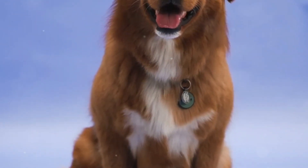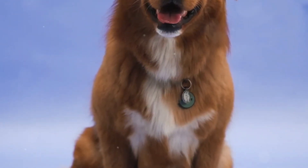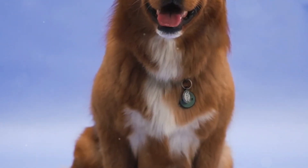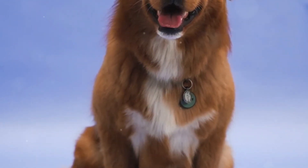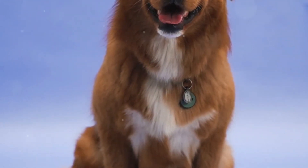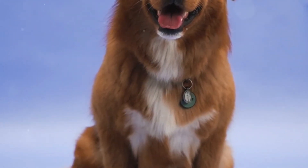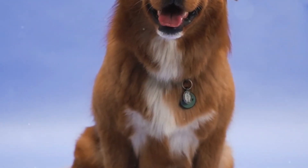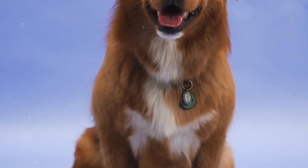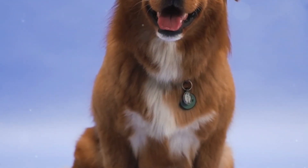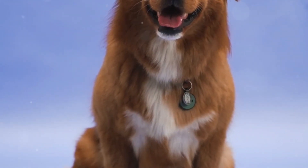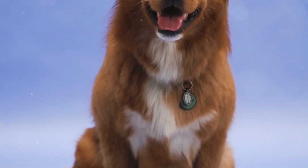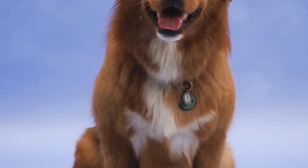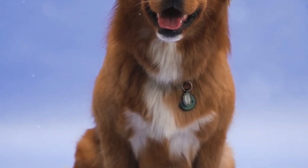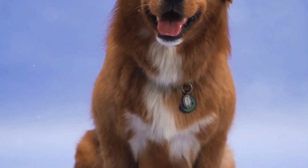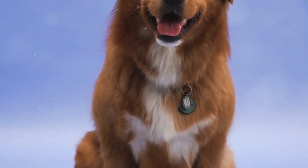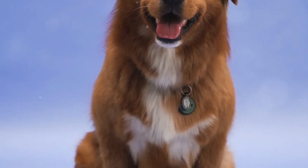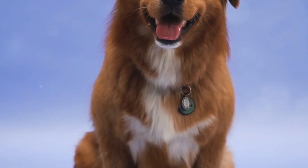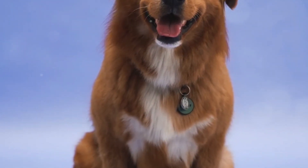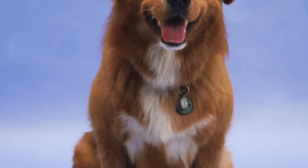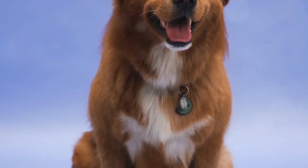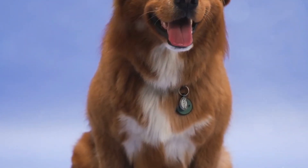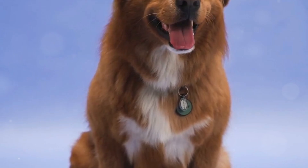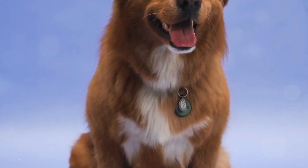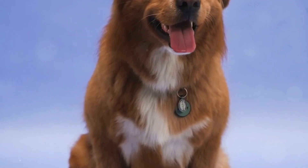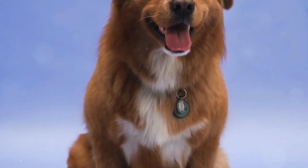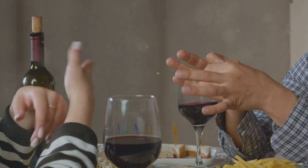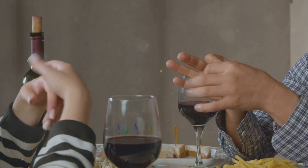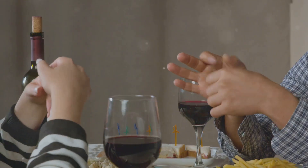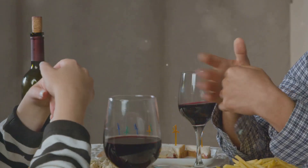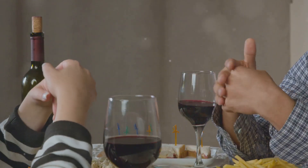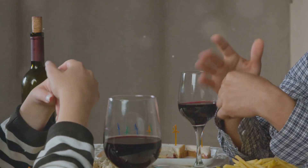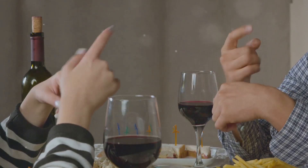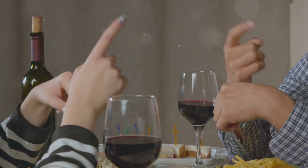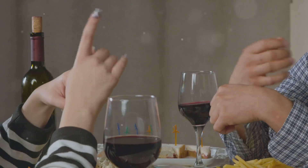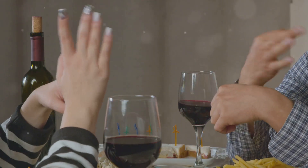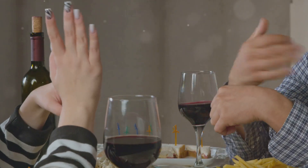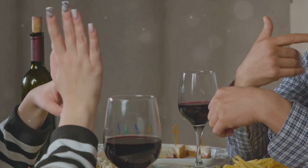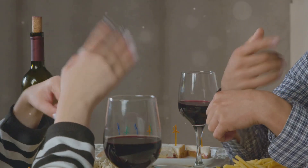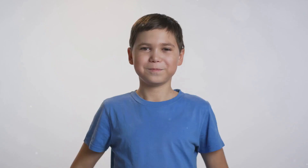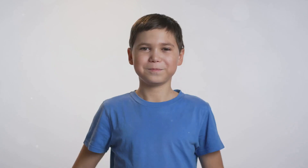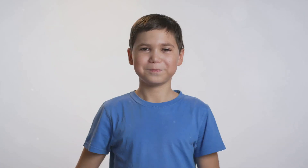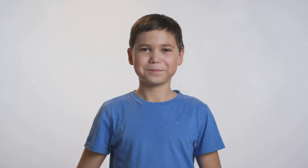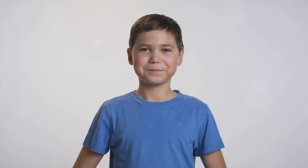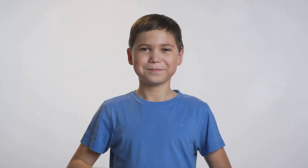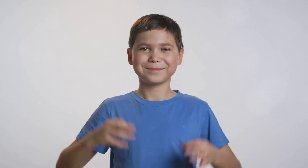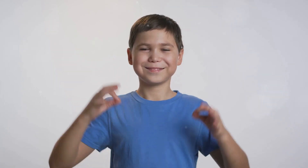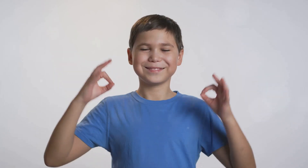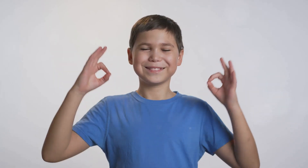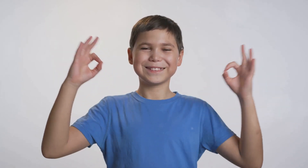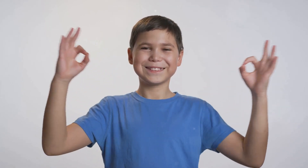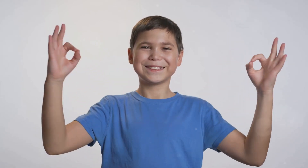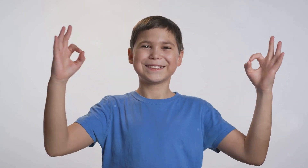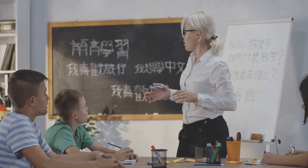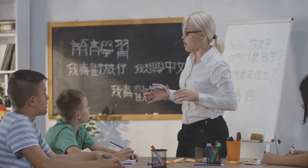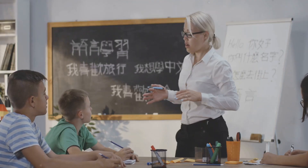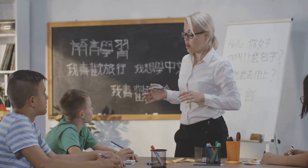"dog, brown-white he is." Dog sets the topic. Brown-white describes the dog. He is confirms the description. As you can